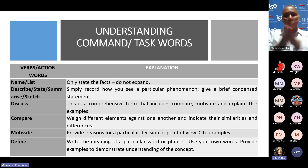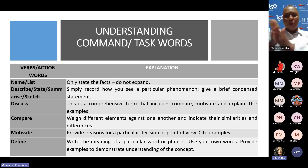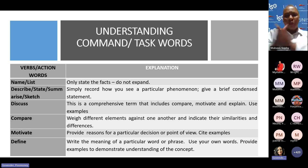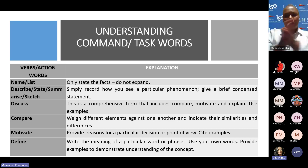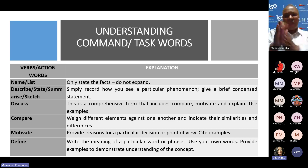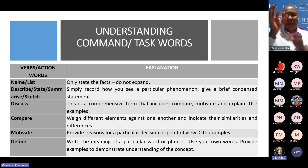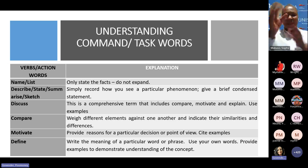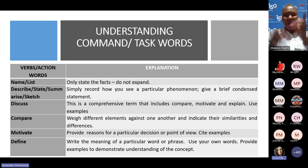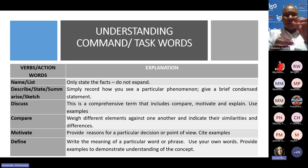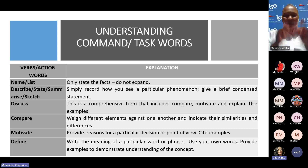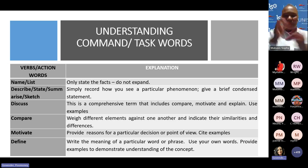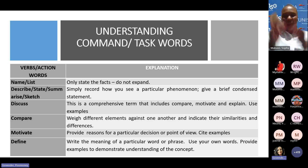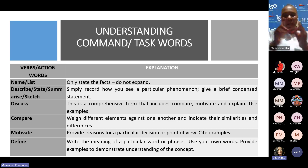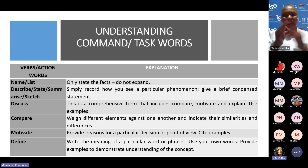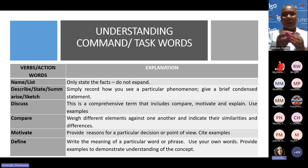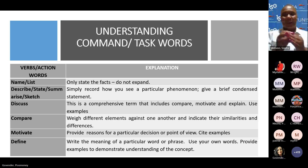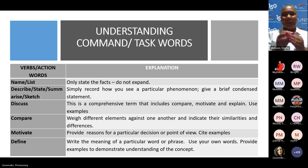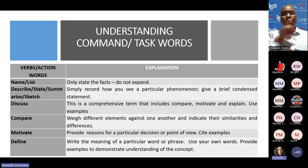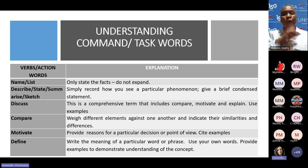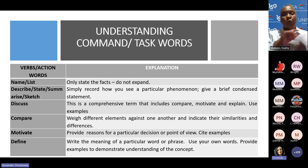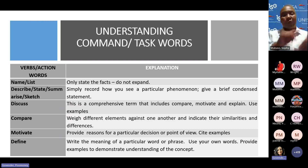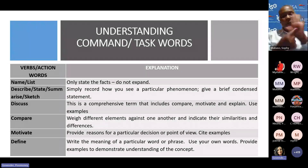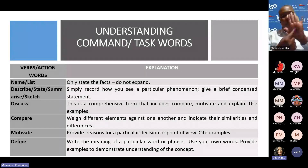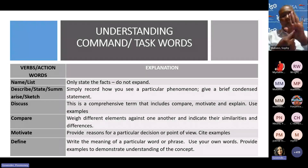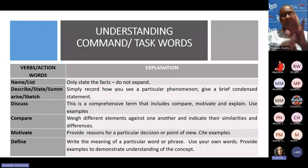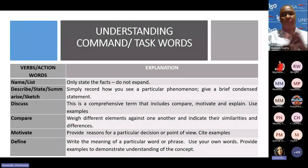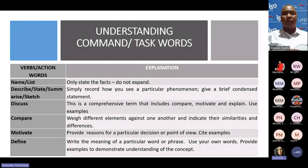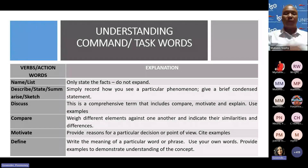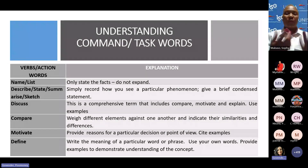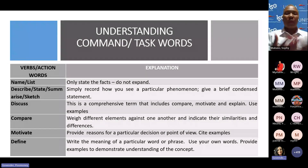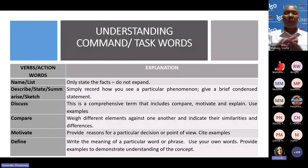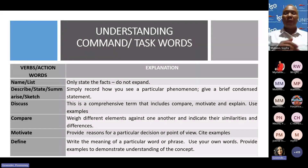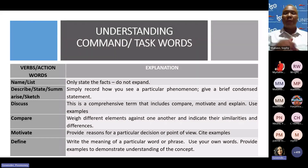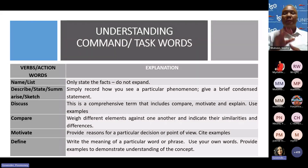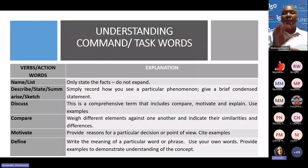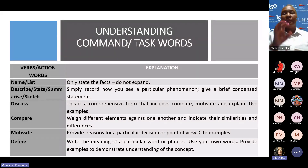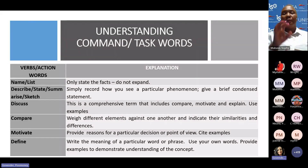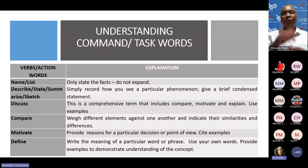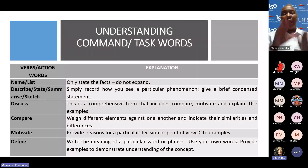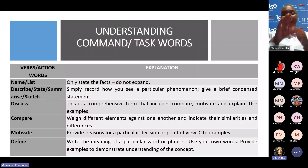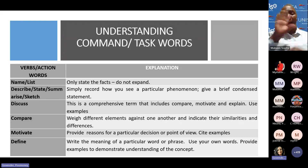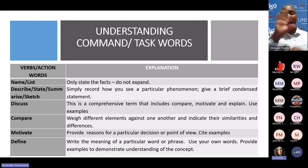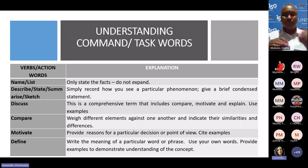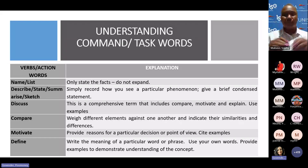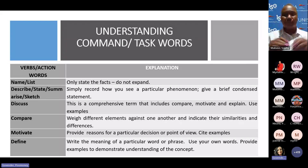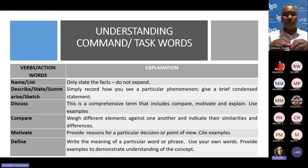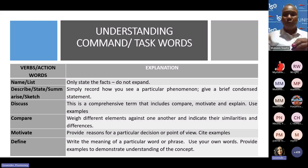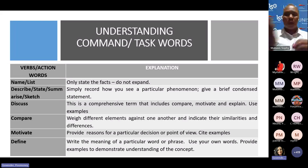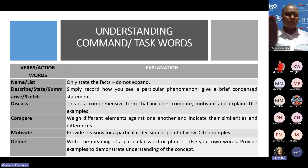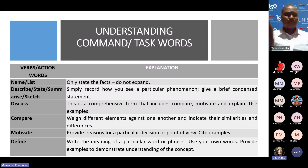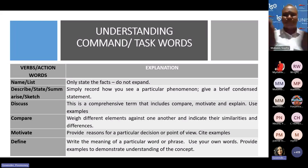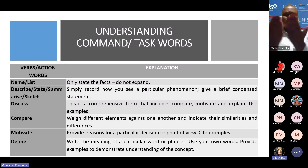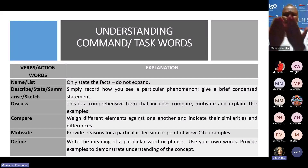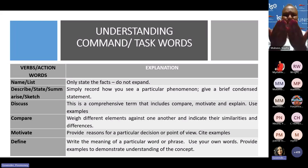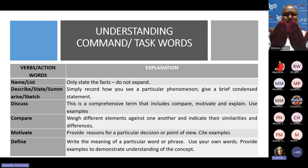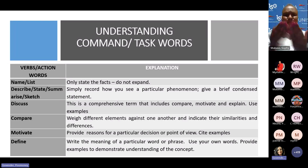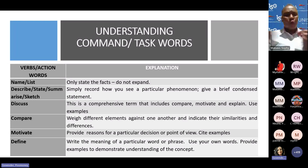explain, and you also use examples. If you're asked to compare, you look at differences, you look